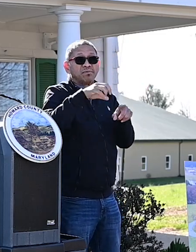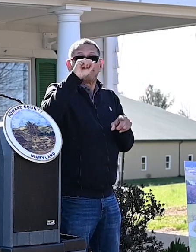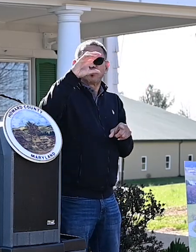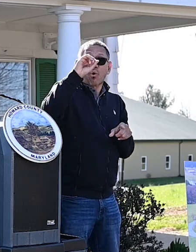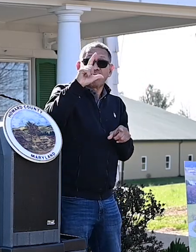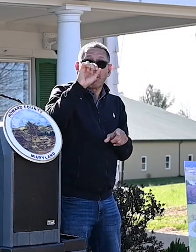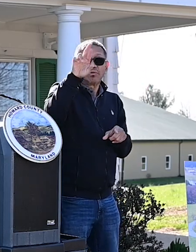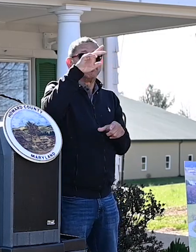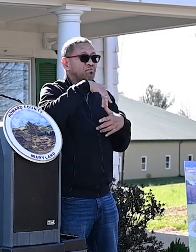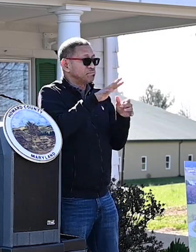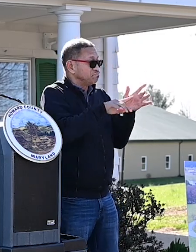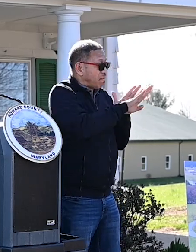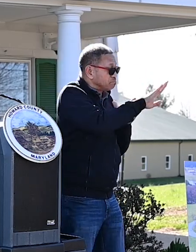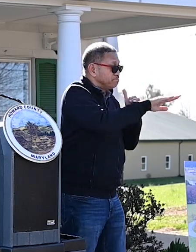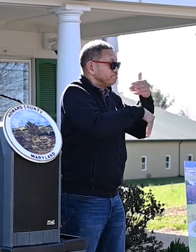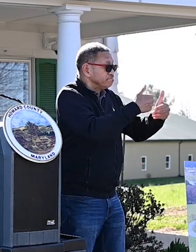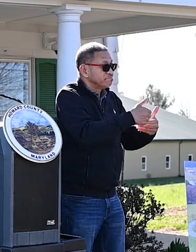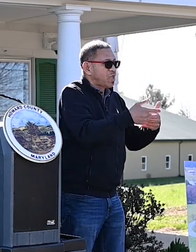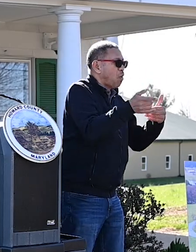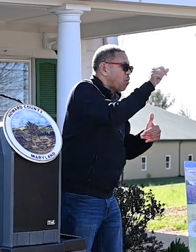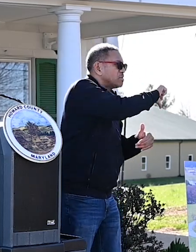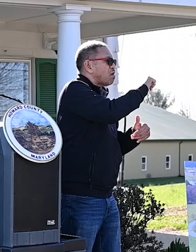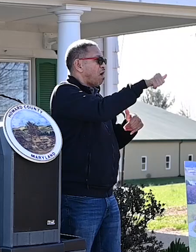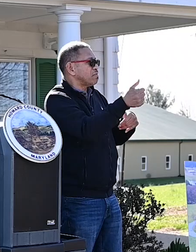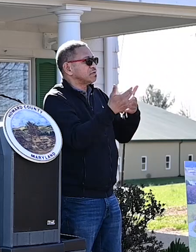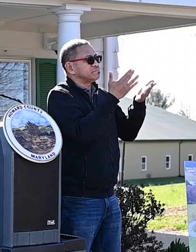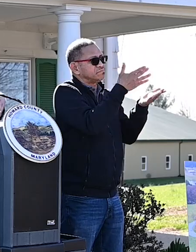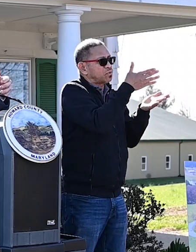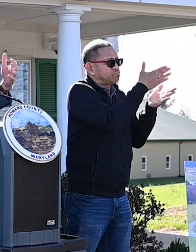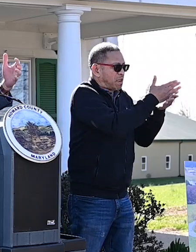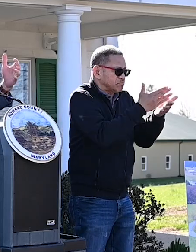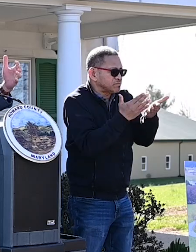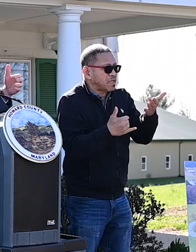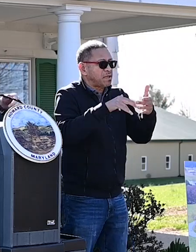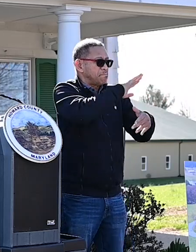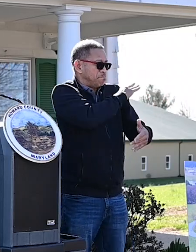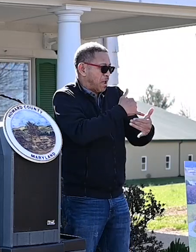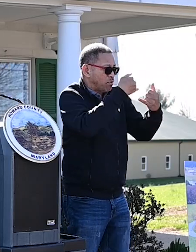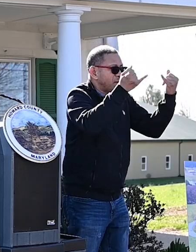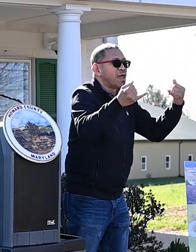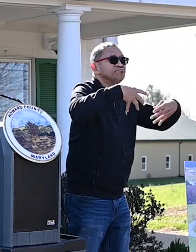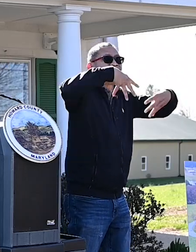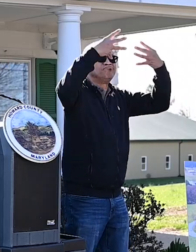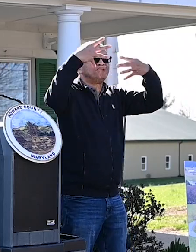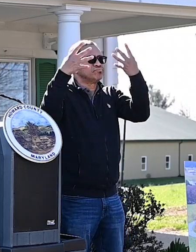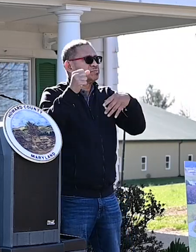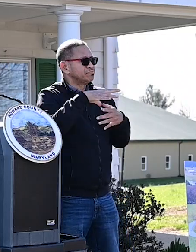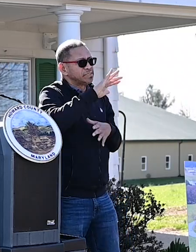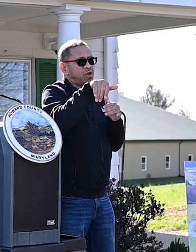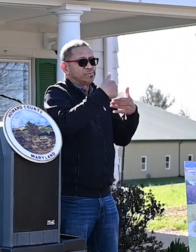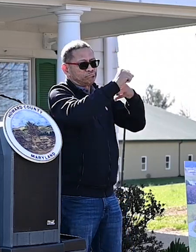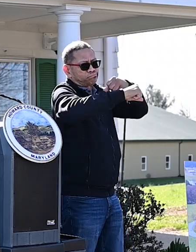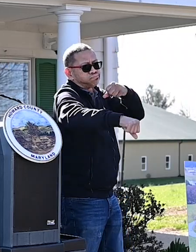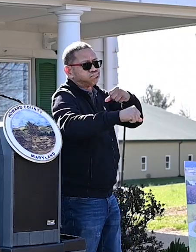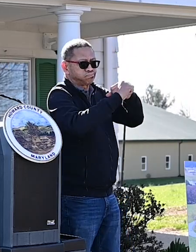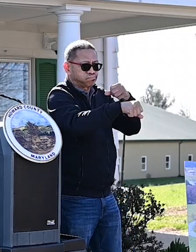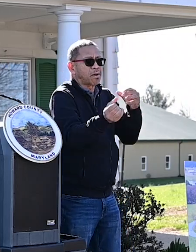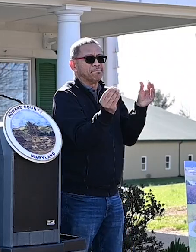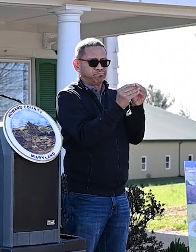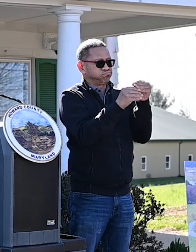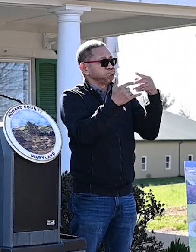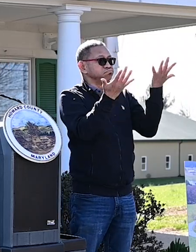whether it's development pressure from all the other means, new power lines that are coming through, et cetera, et cetera, et cetera. Whether